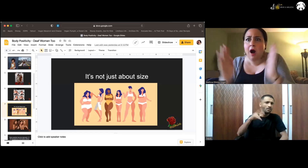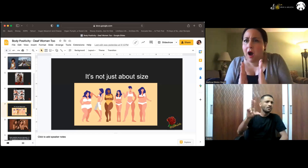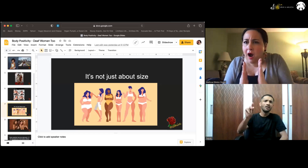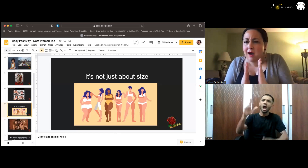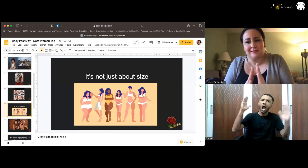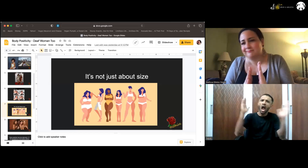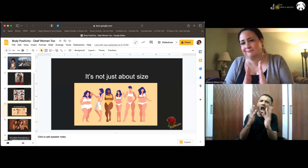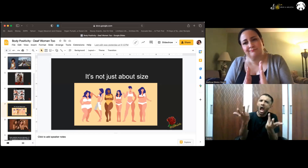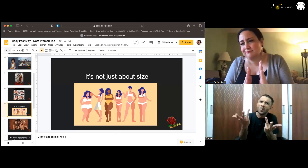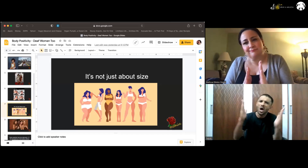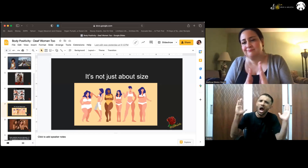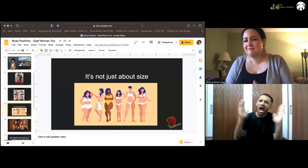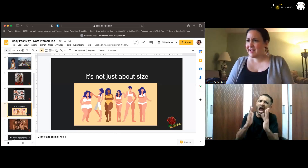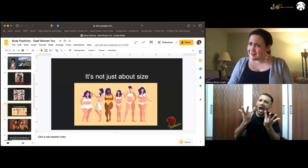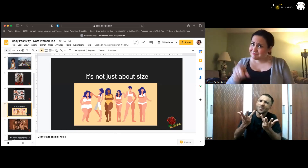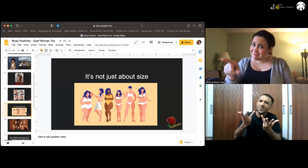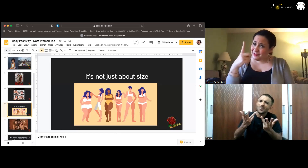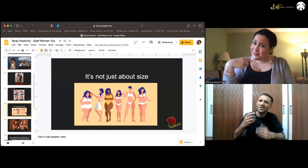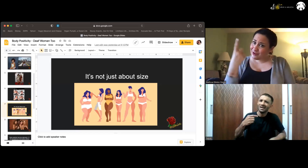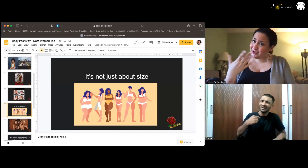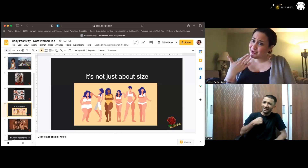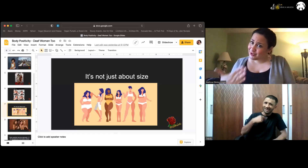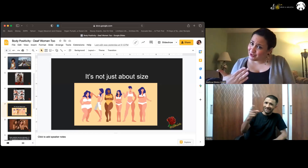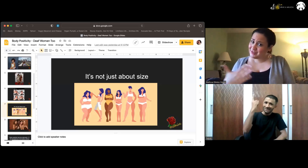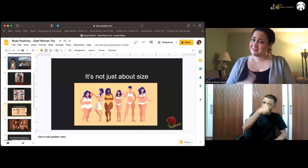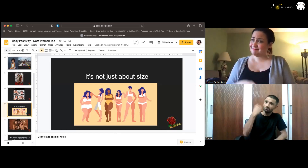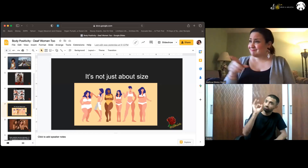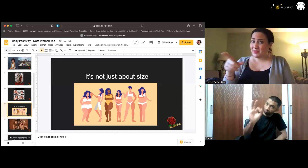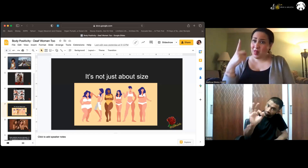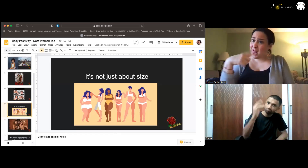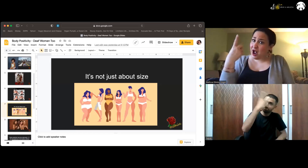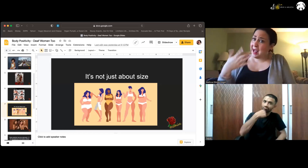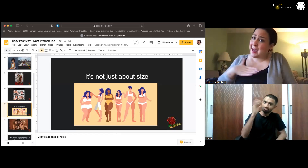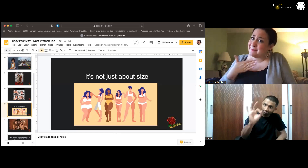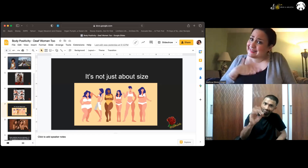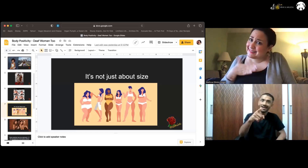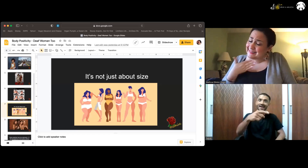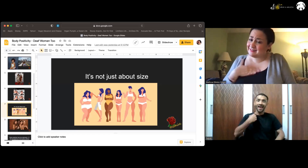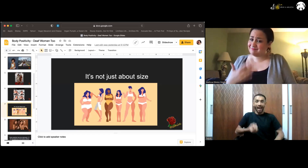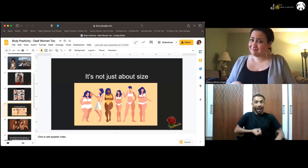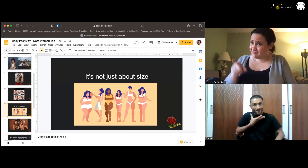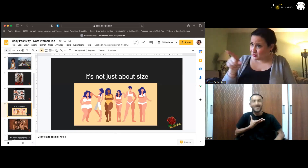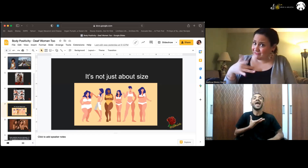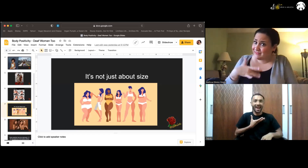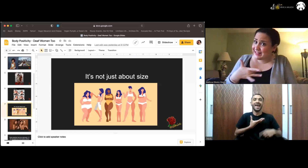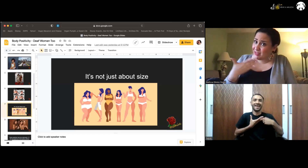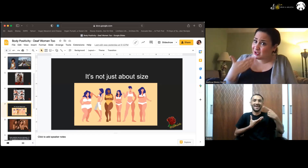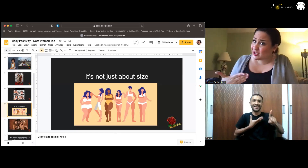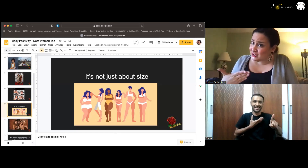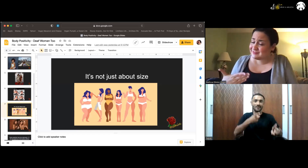complimenting me. And when people ask me that you can reduce your weight, so I denied them that if I am beautiful, and that